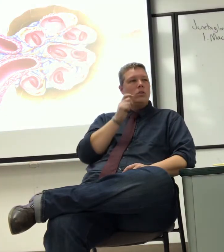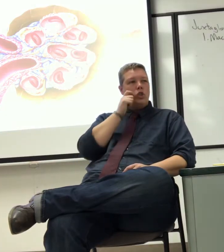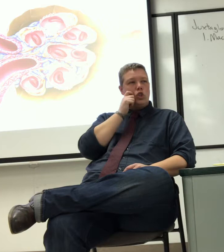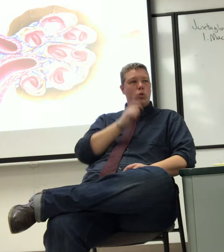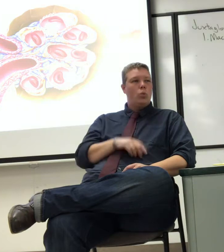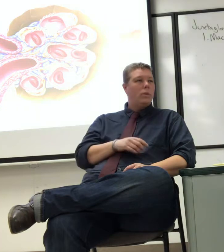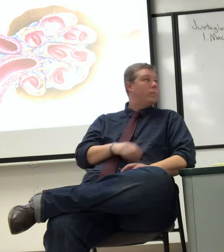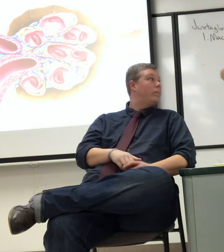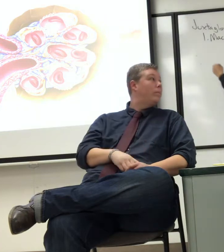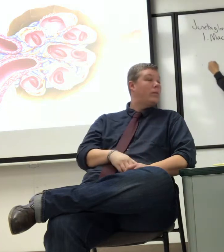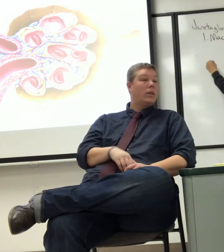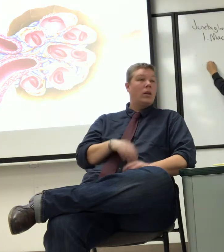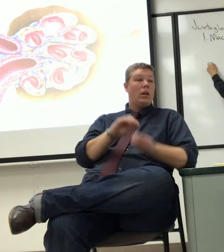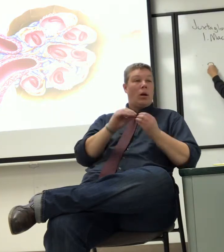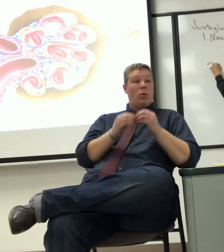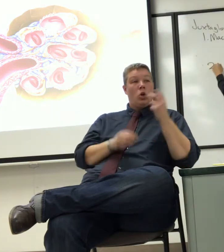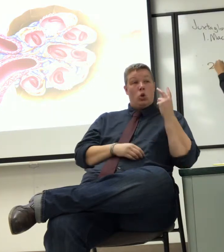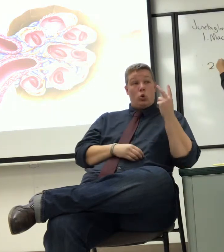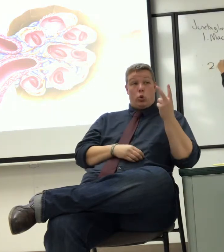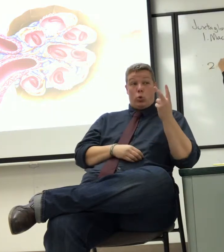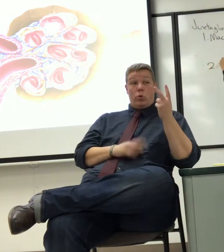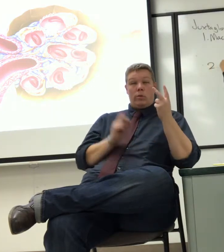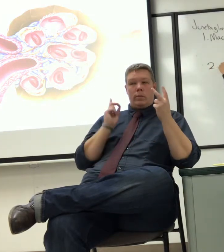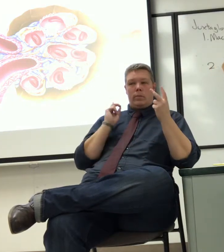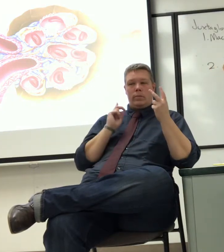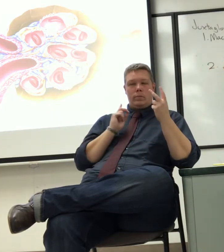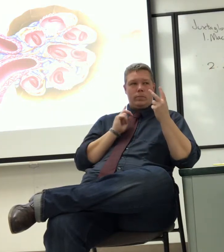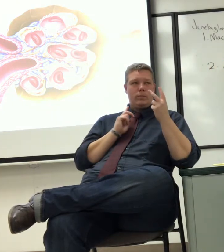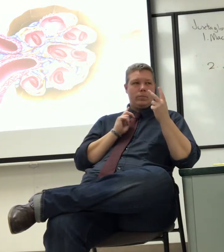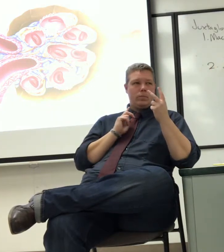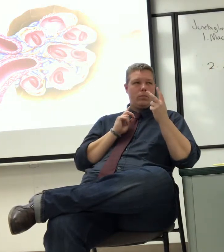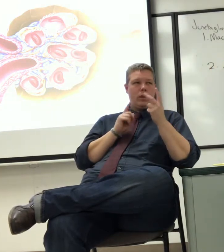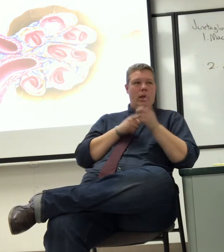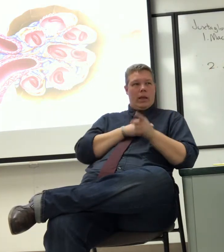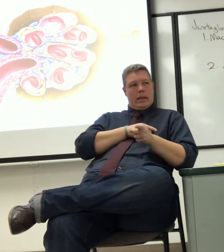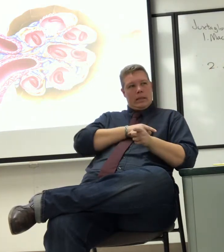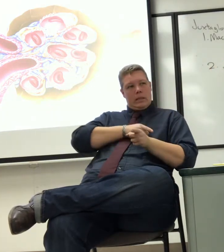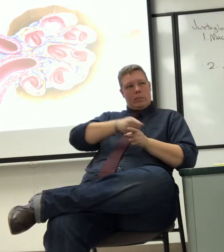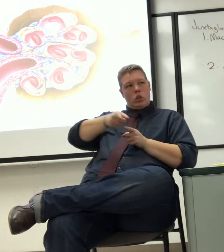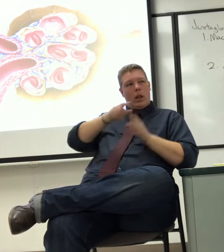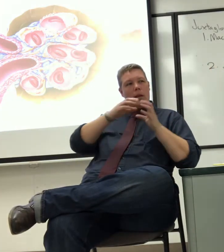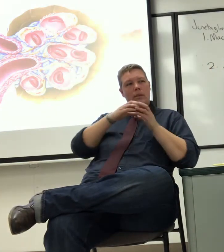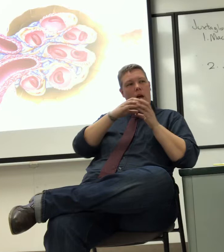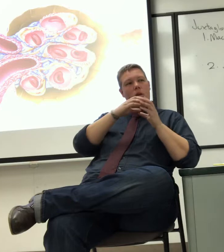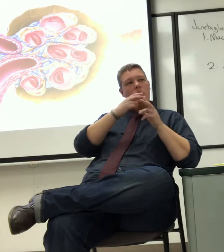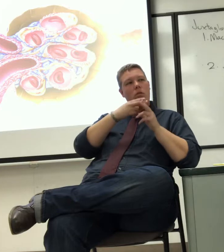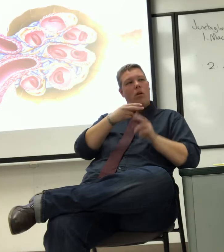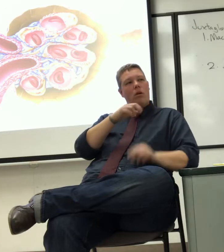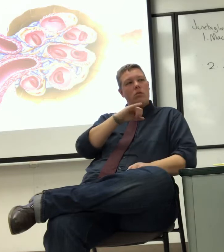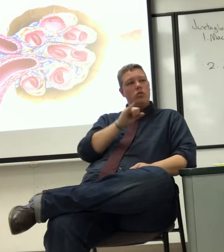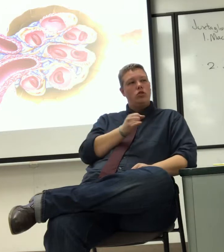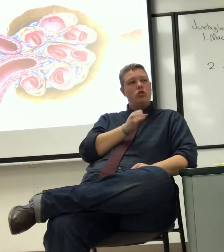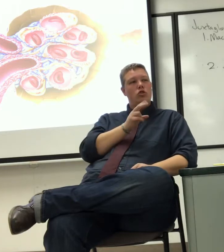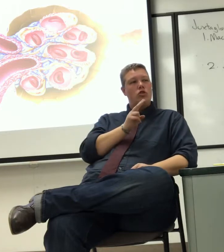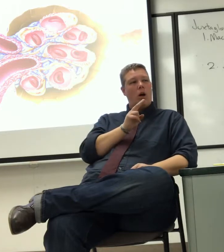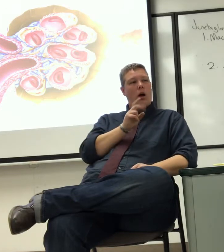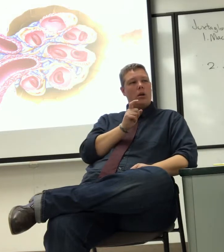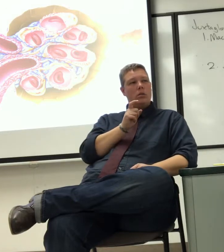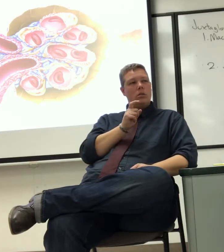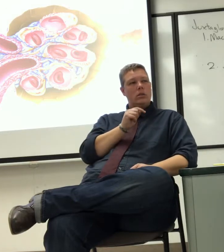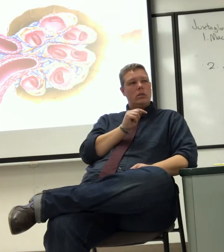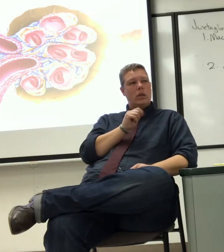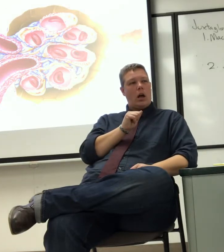pointing to the specialized cells of the afferent arteriole called a juxtaglomerular